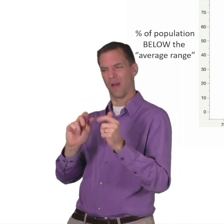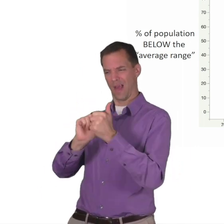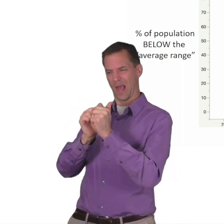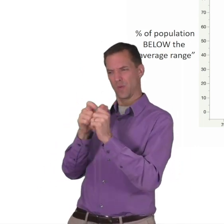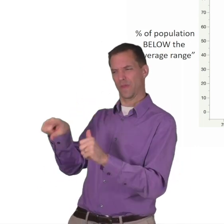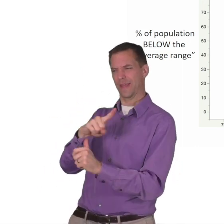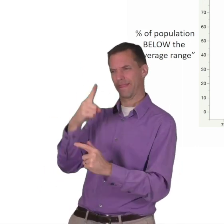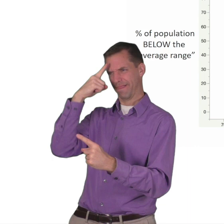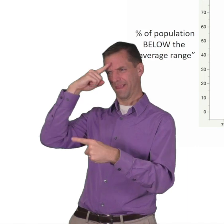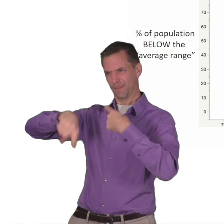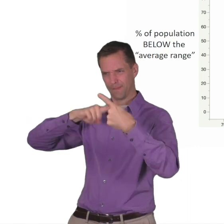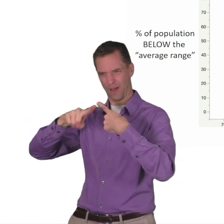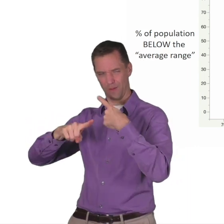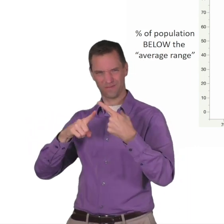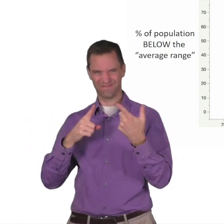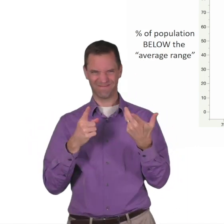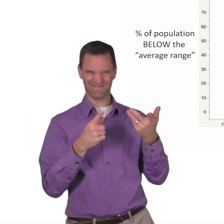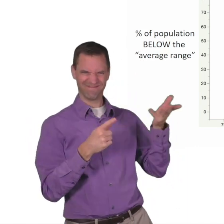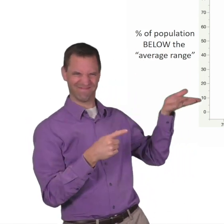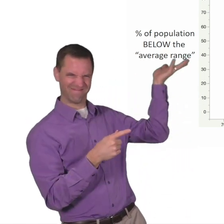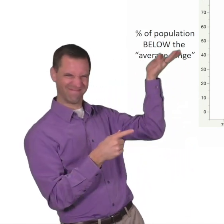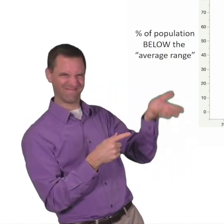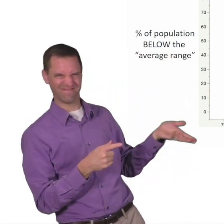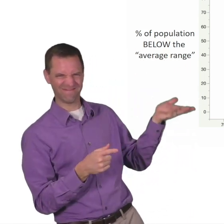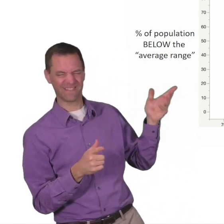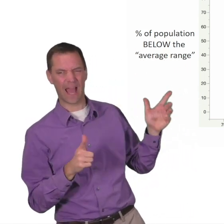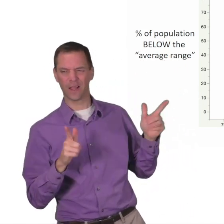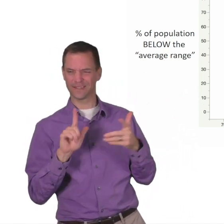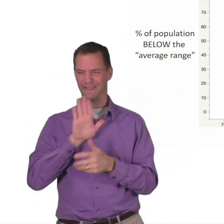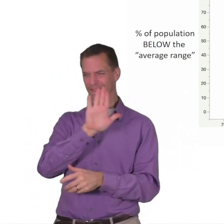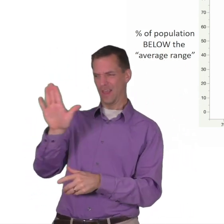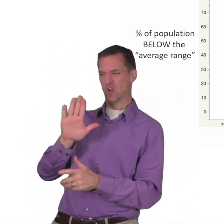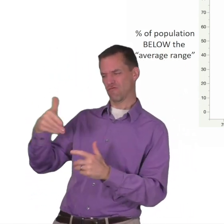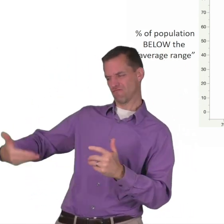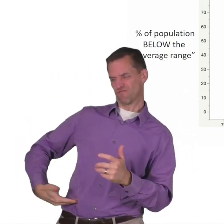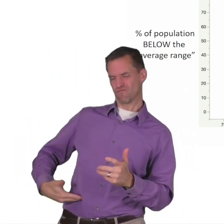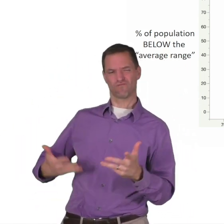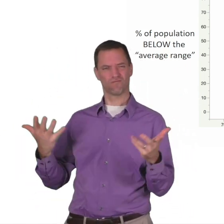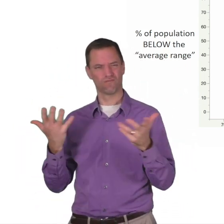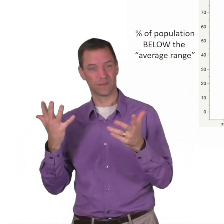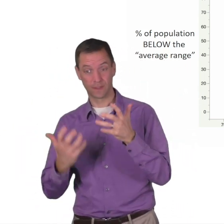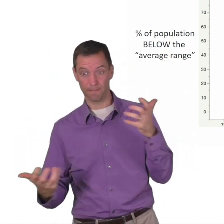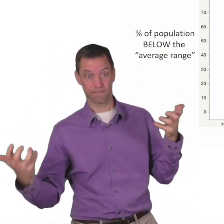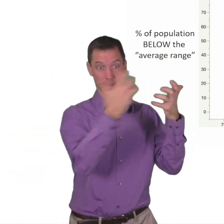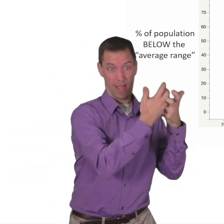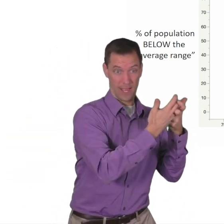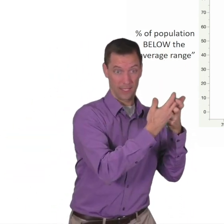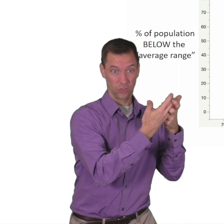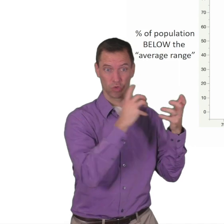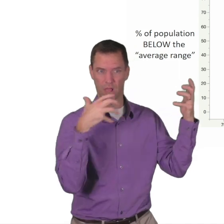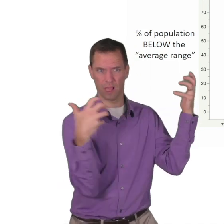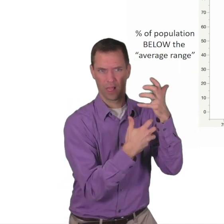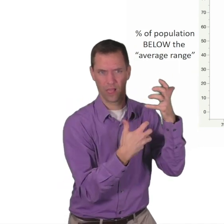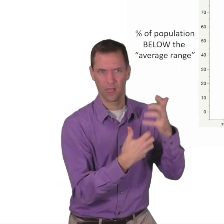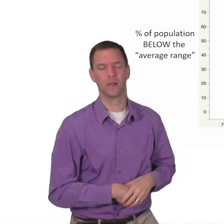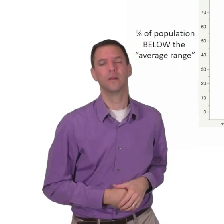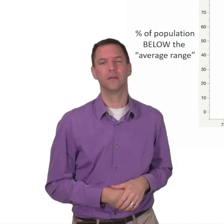curious to know how real people think about these kinds of scales. What are their intuitions? Do they match